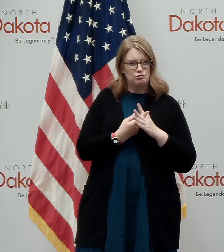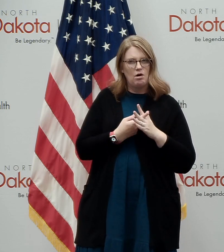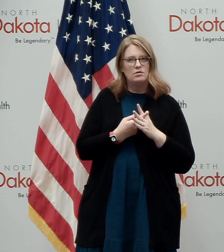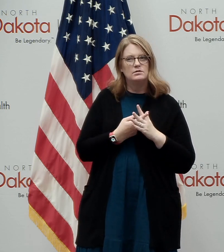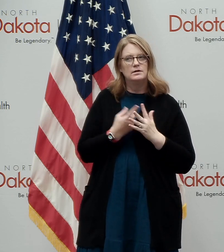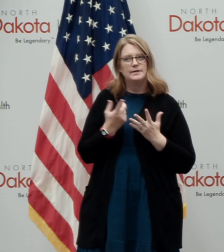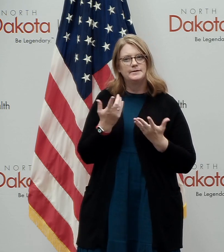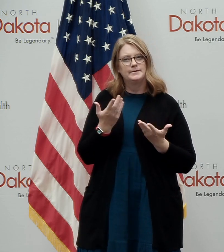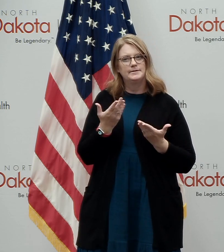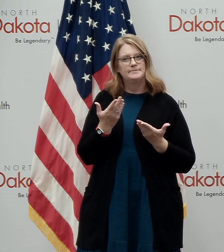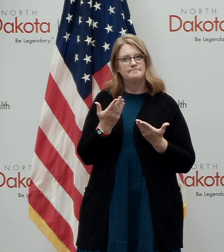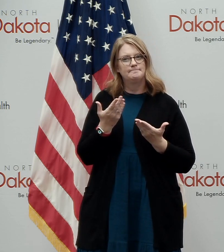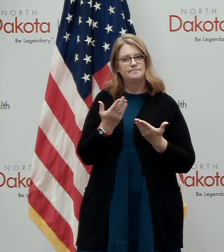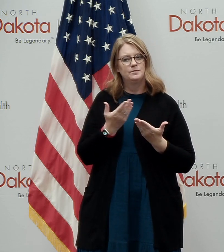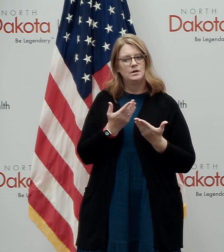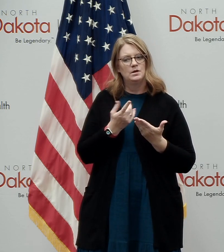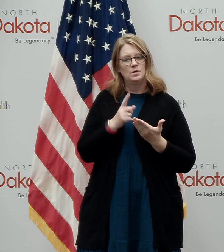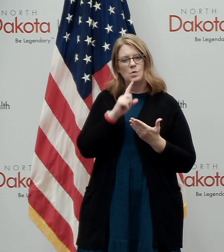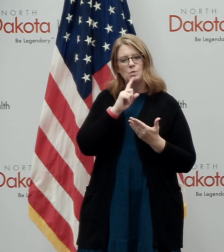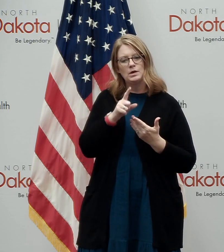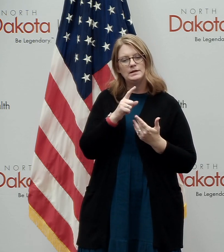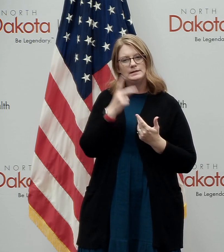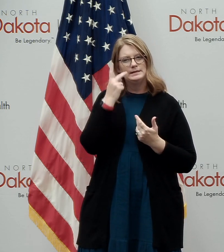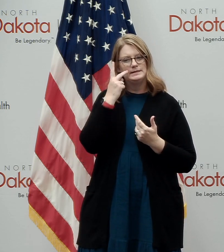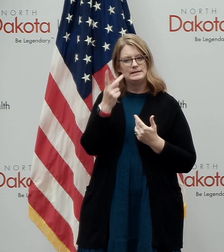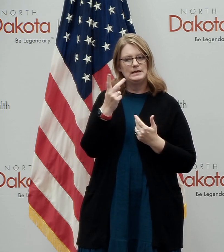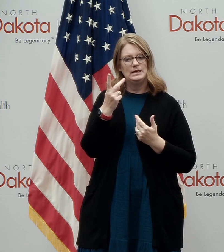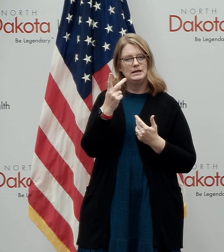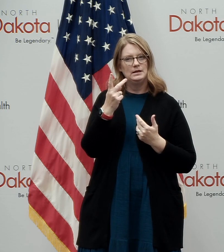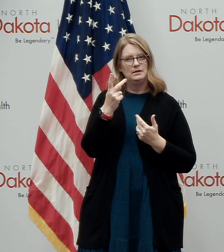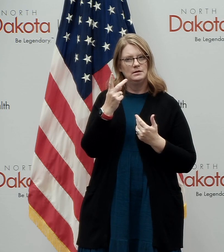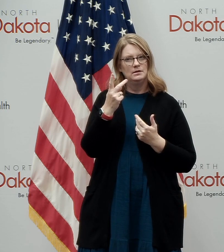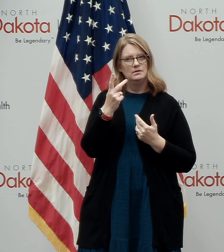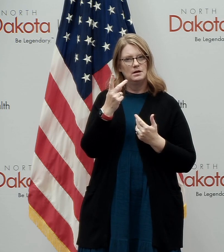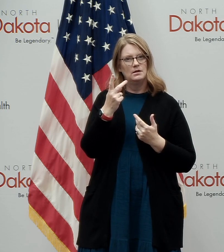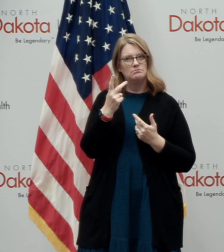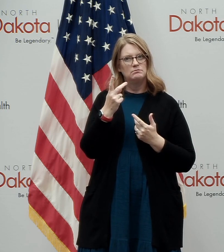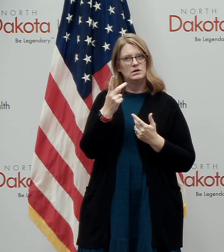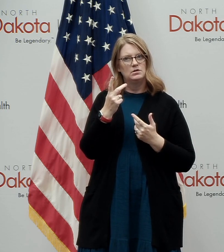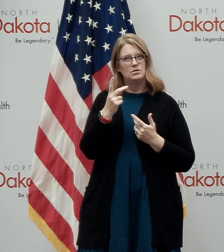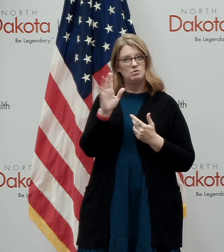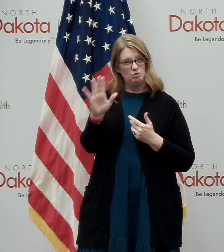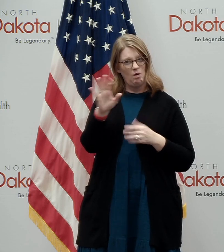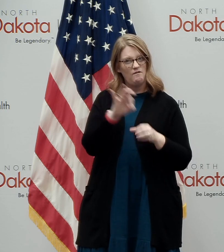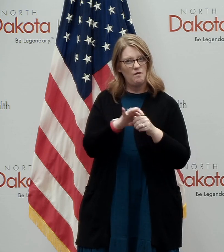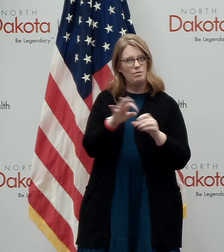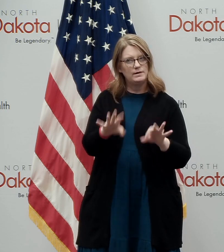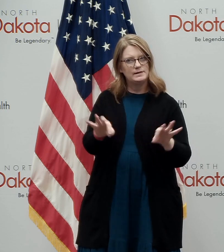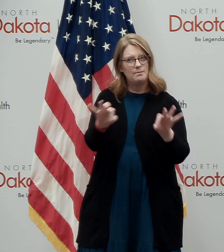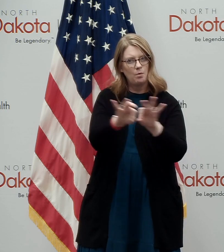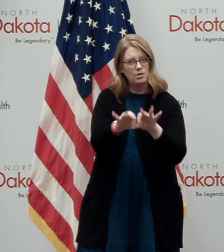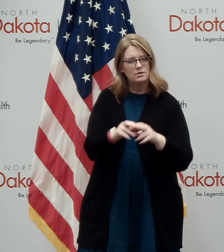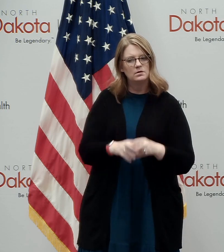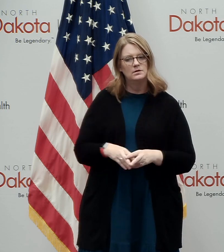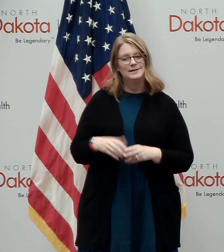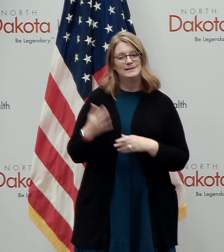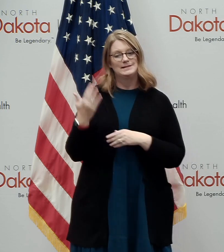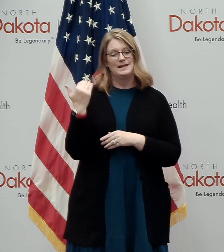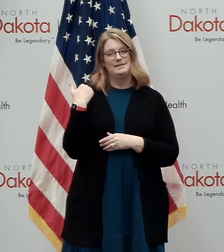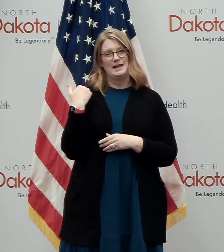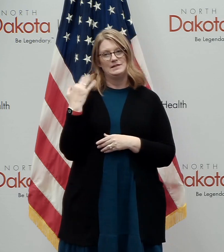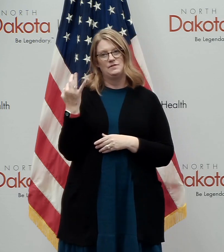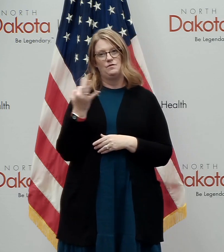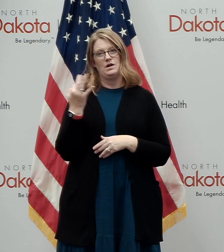share how some people really consider how important their vote is that by state law, last Friday was the first day